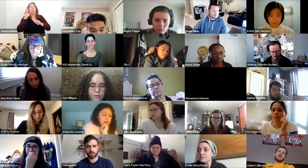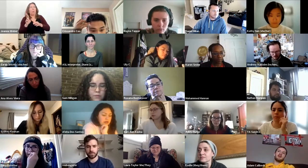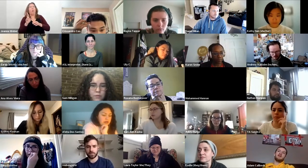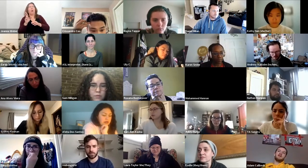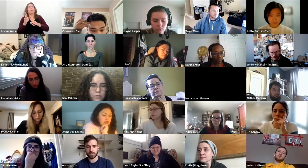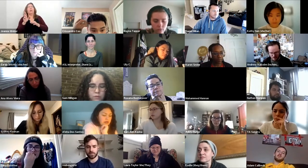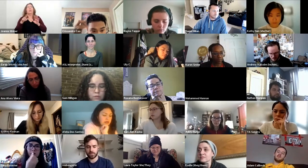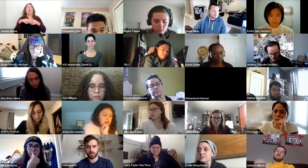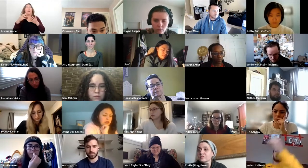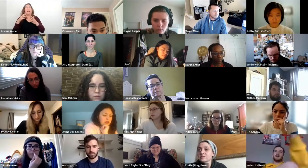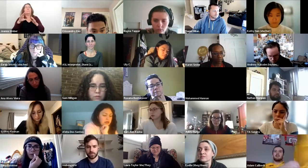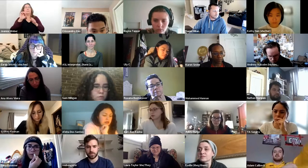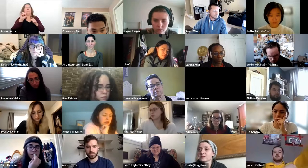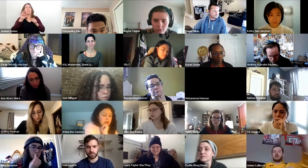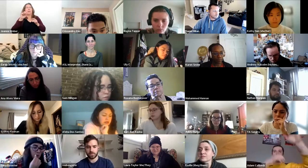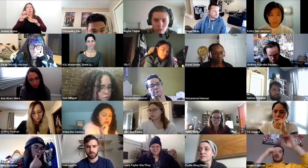And then